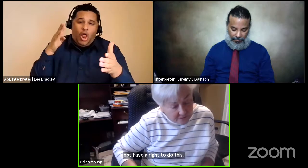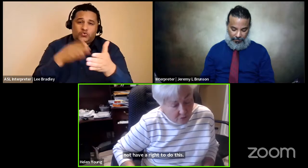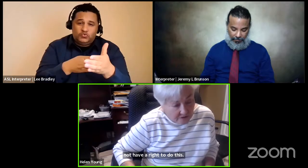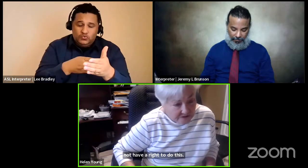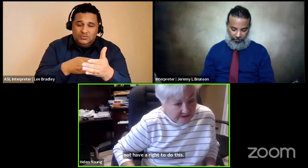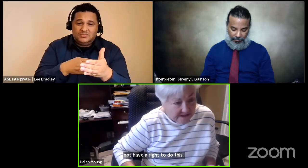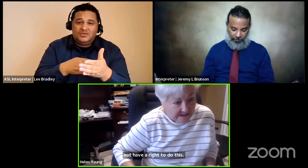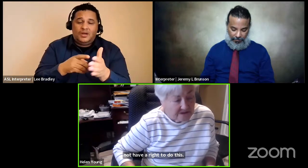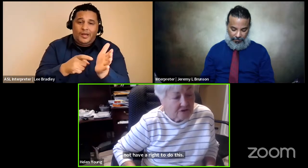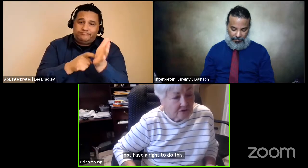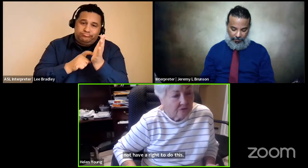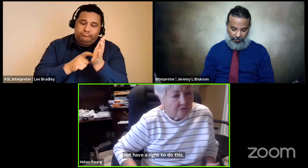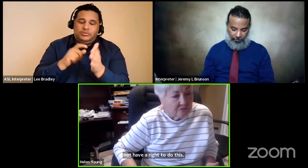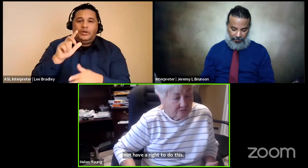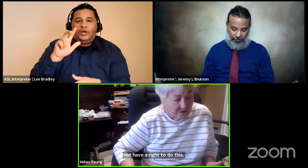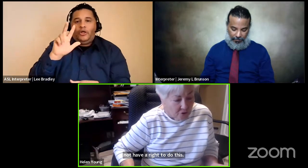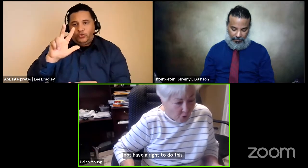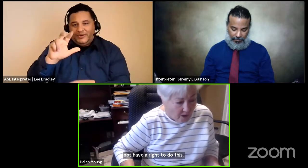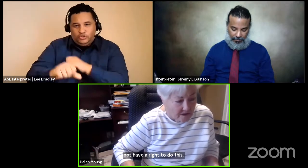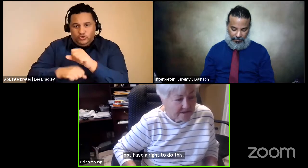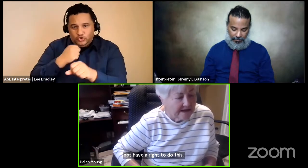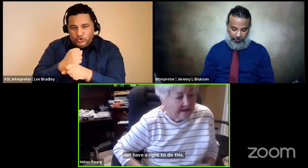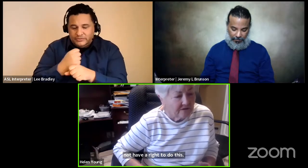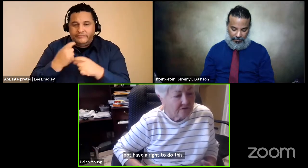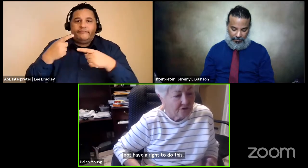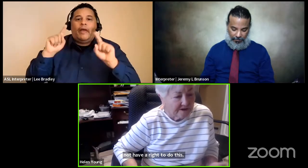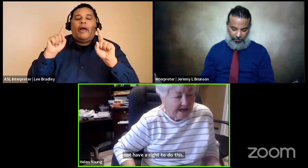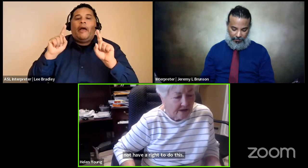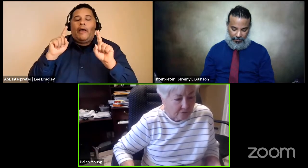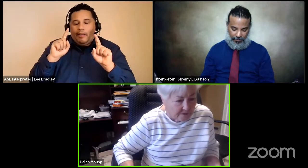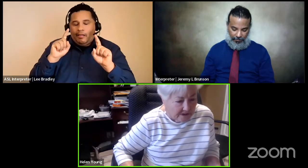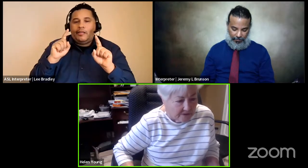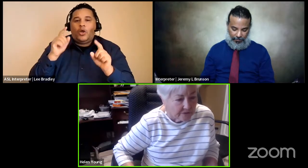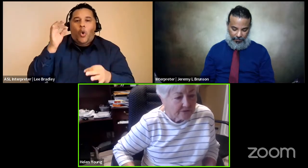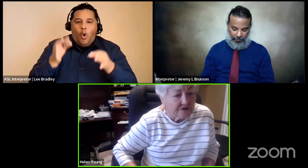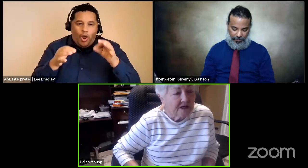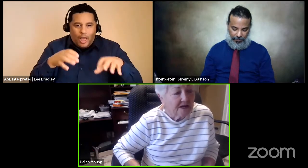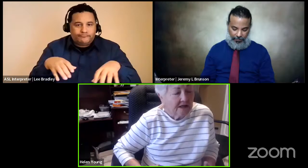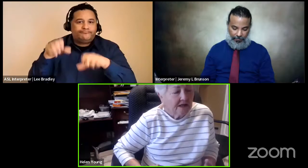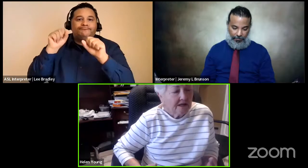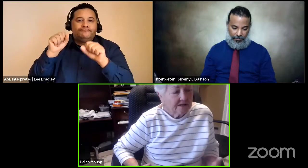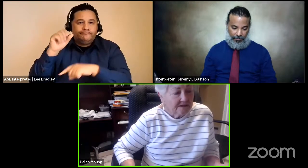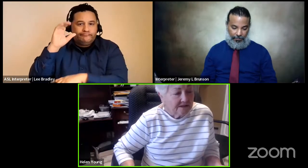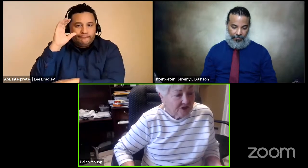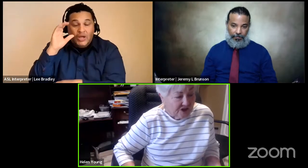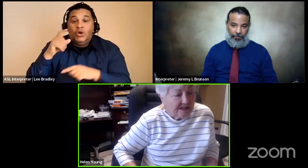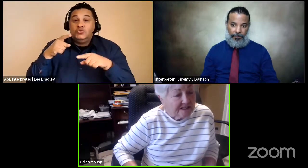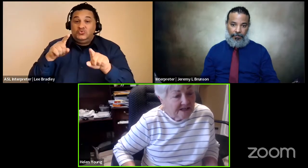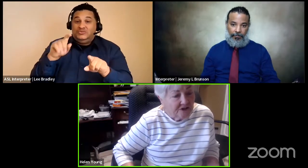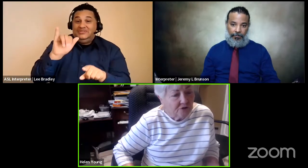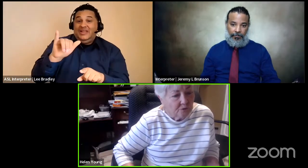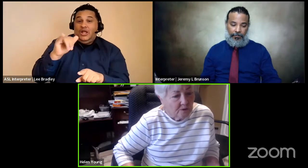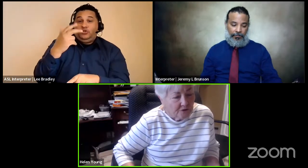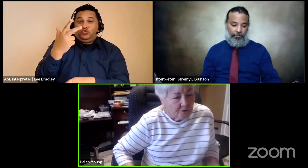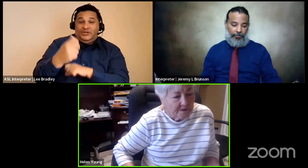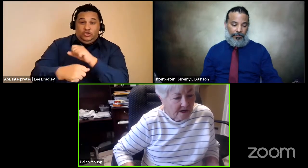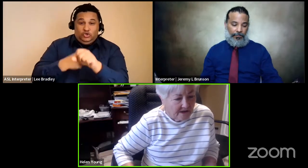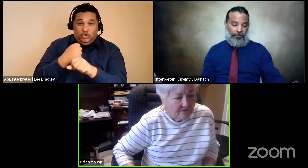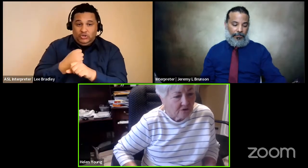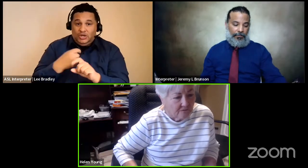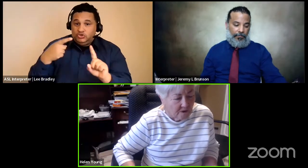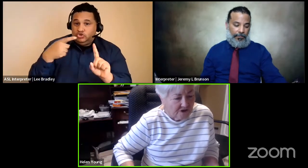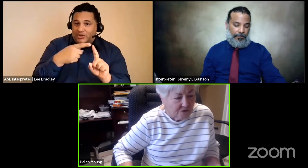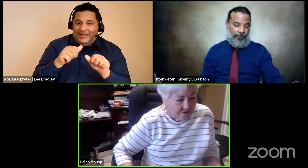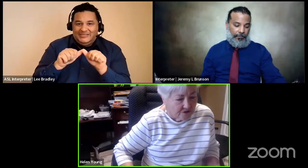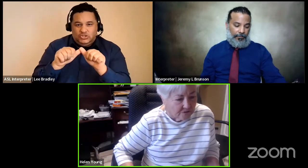years, of course, to get to the court. And during that 3 years, she continued with her